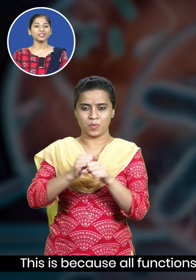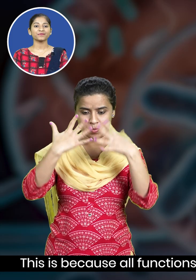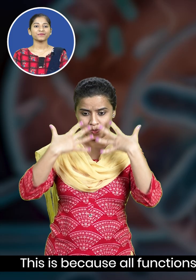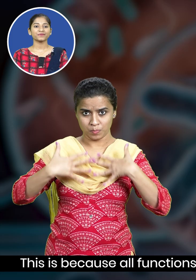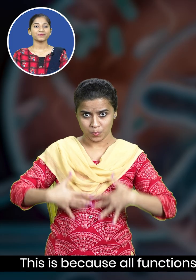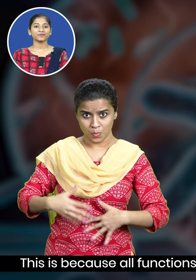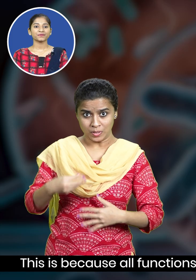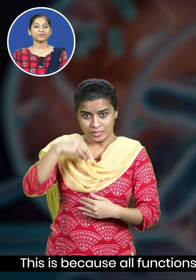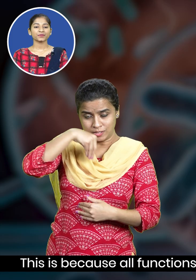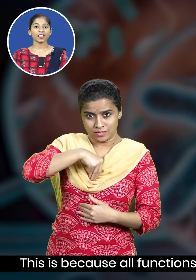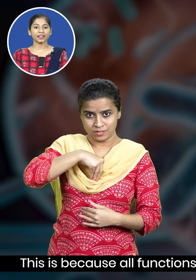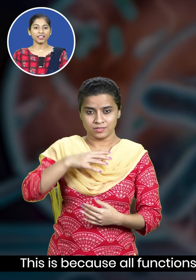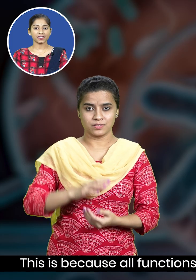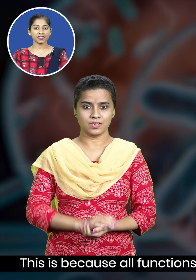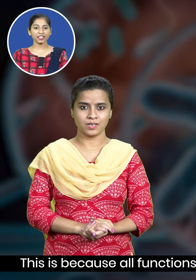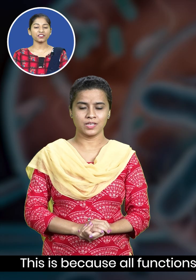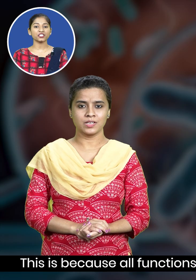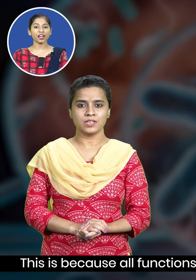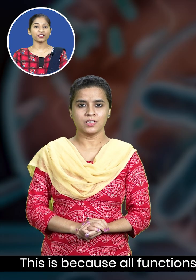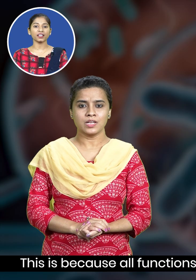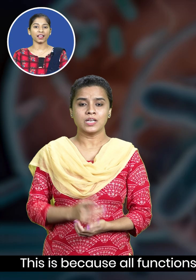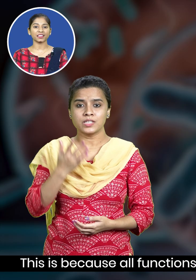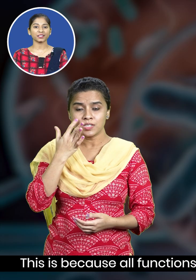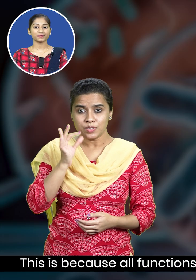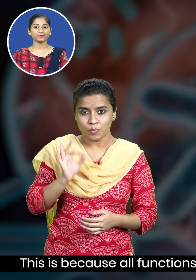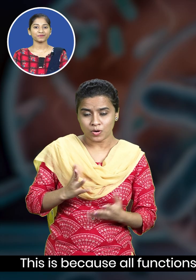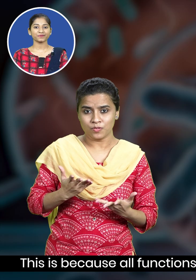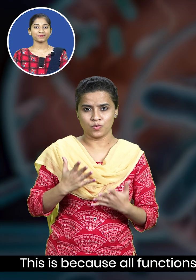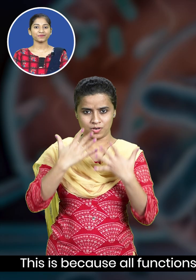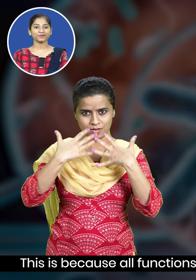body are necessary for general health.